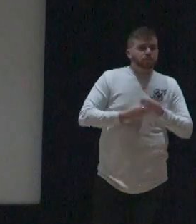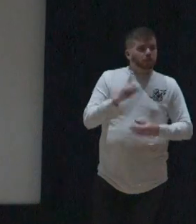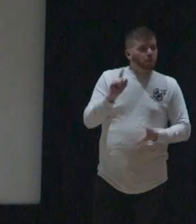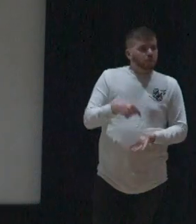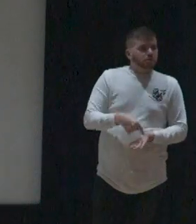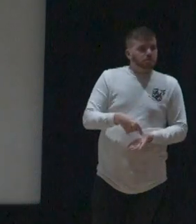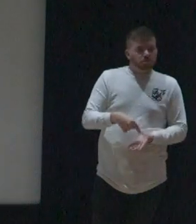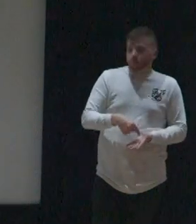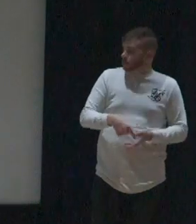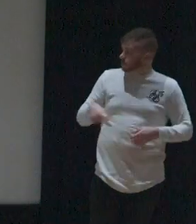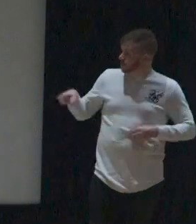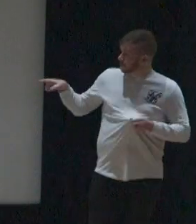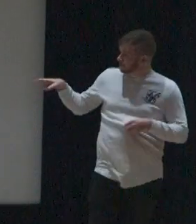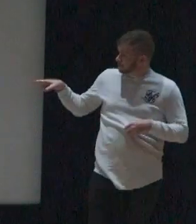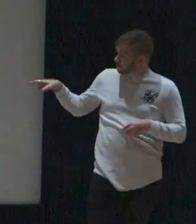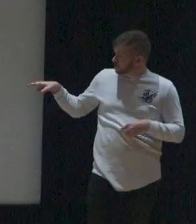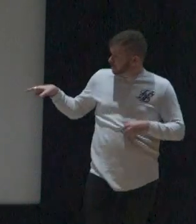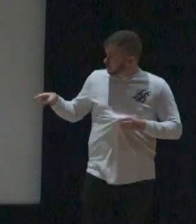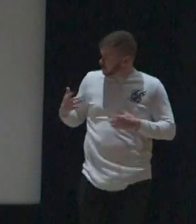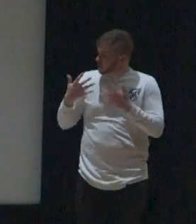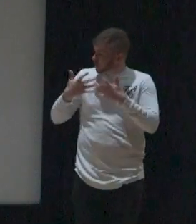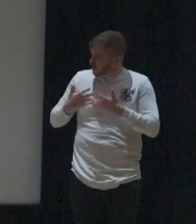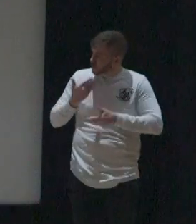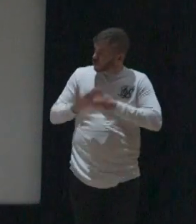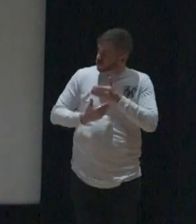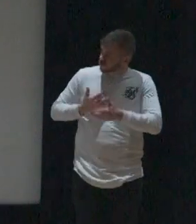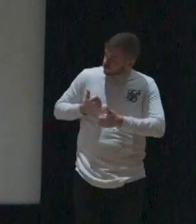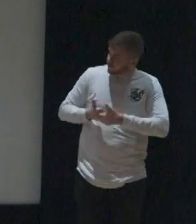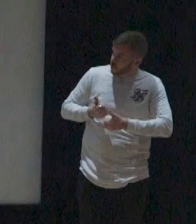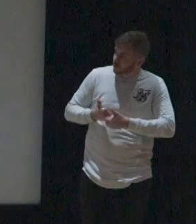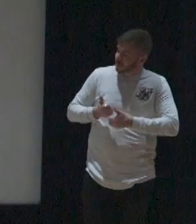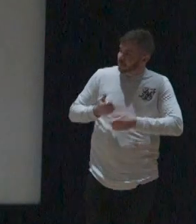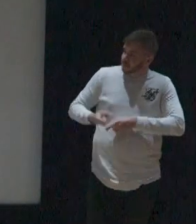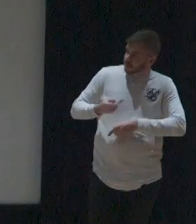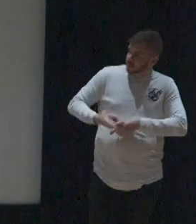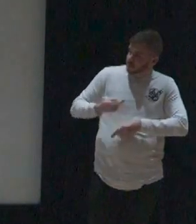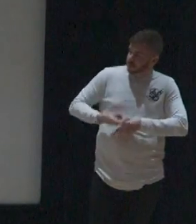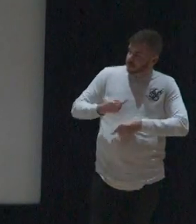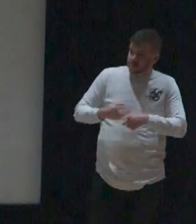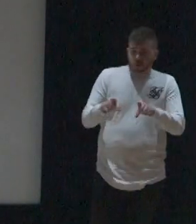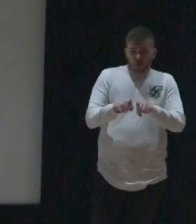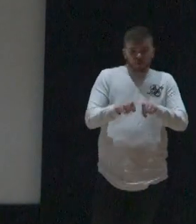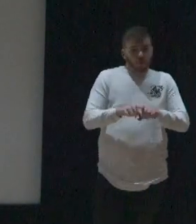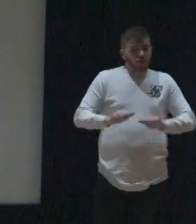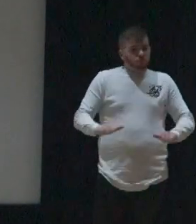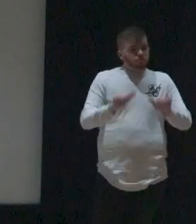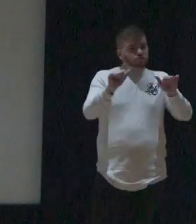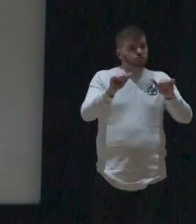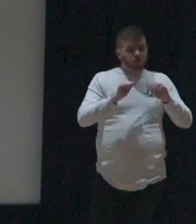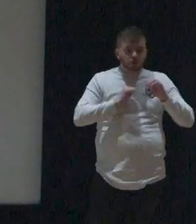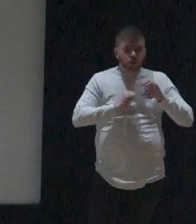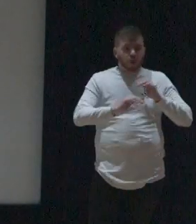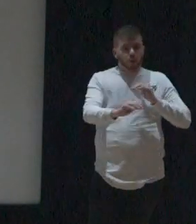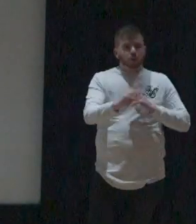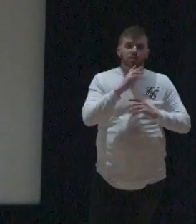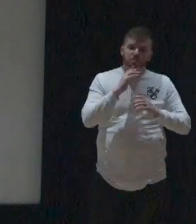does. So in this way, we've got the mechanic and the story reinforcing one another over and over again, and they're also setting the right tone. It further strengthens